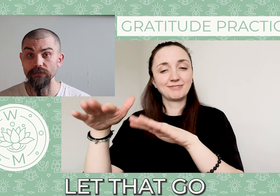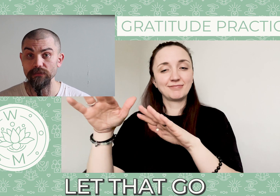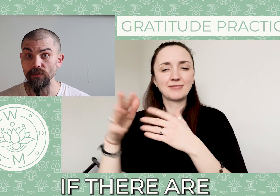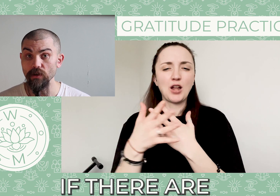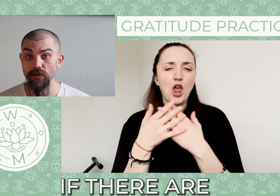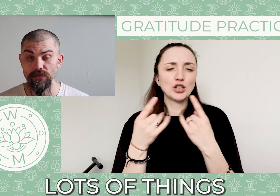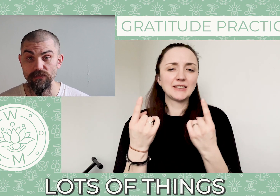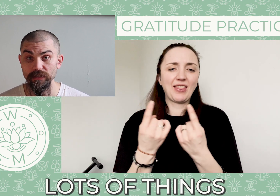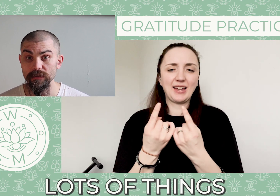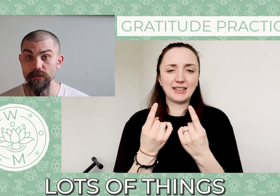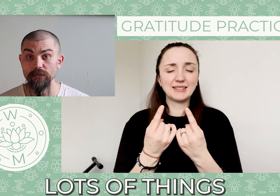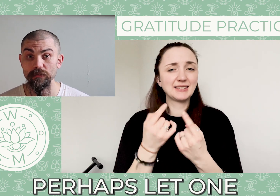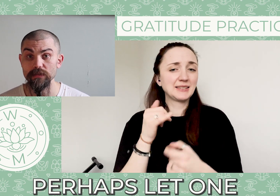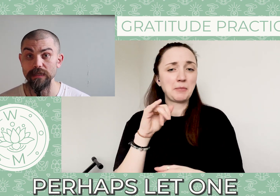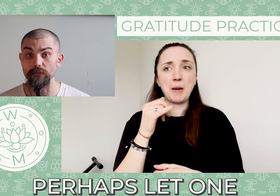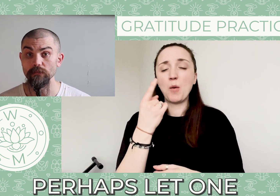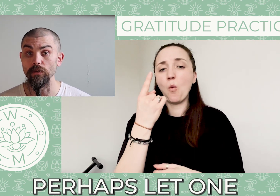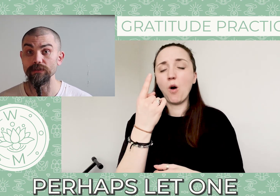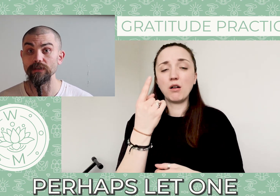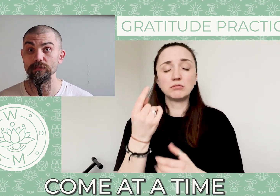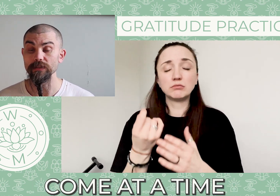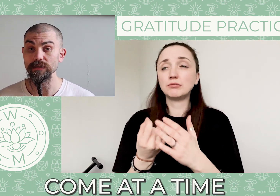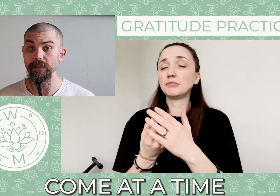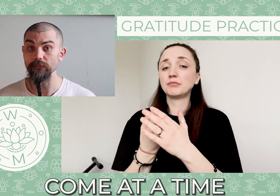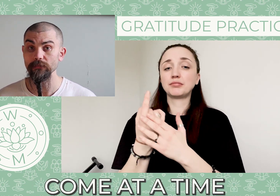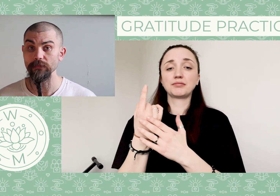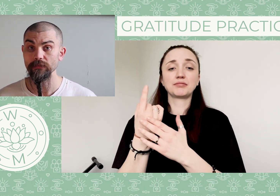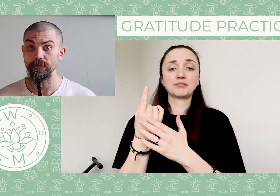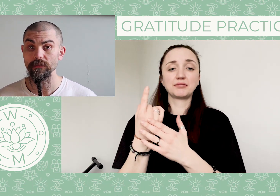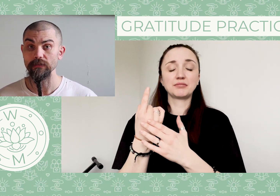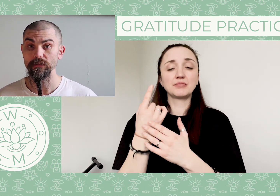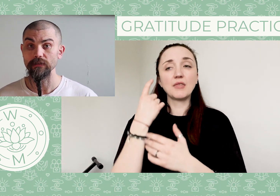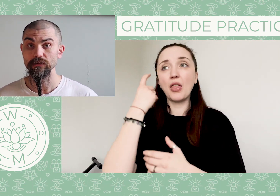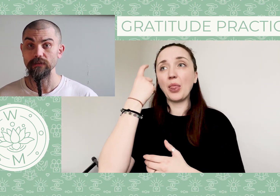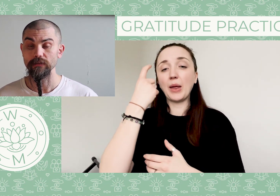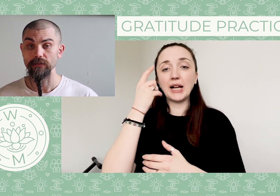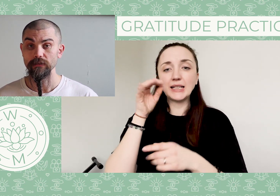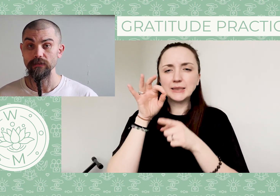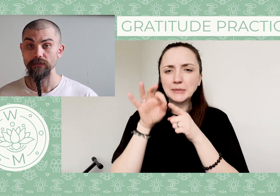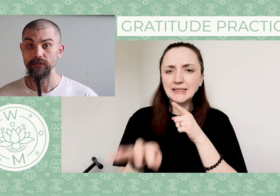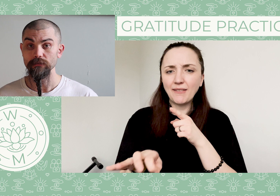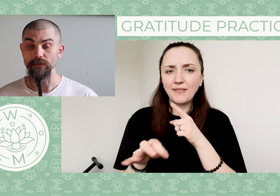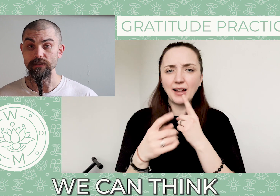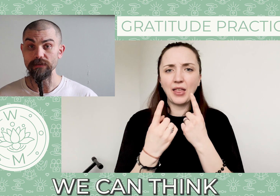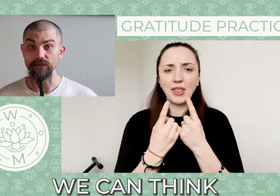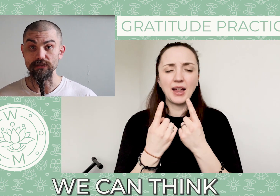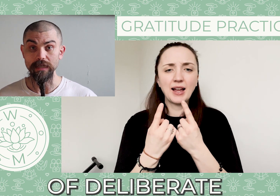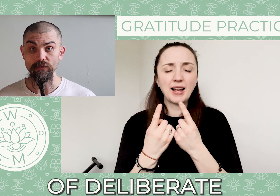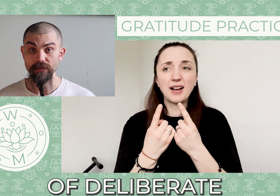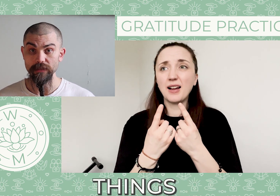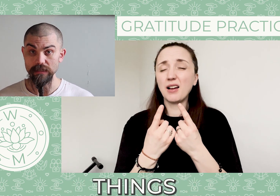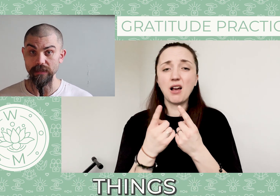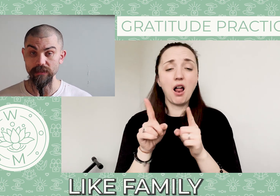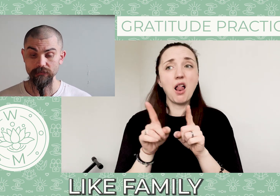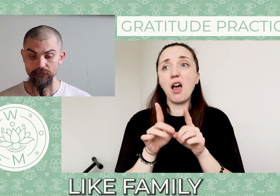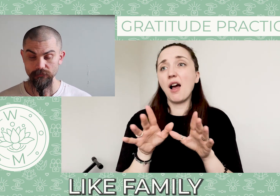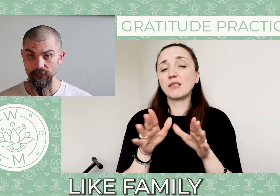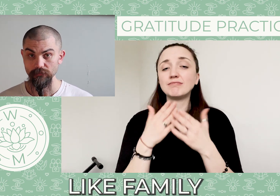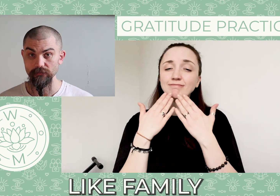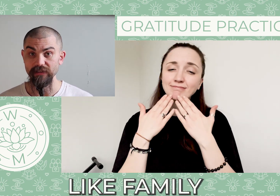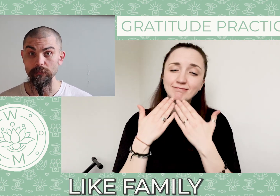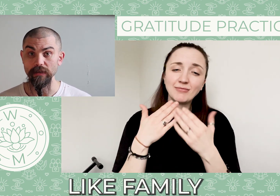that go. If there are lots of things, perhaps let one come at a time. We can think of deliberate things